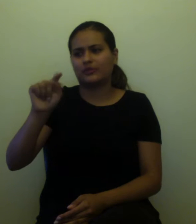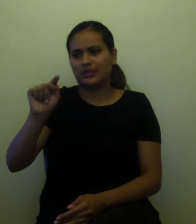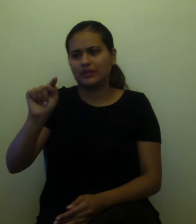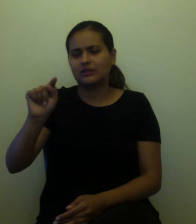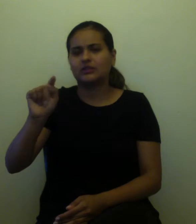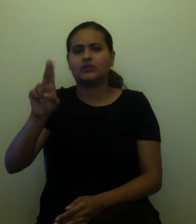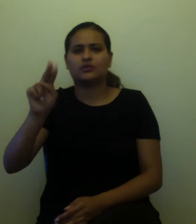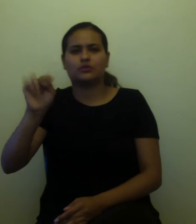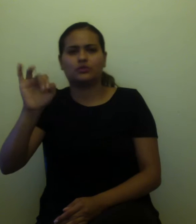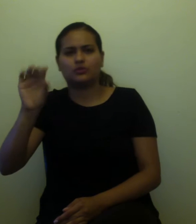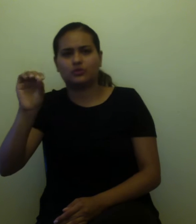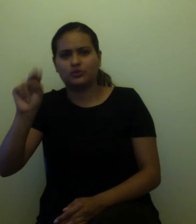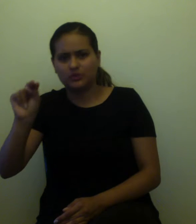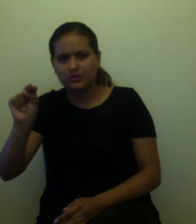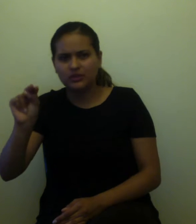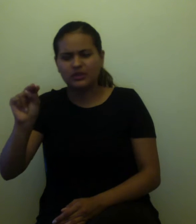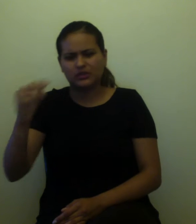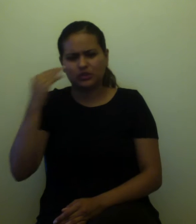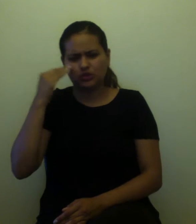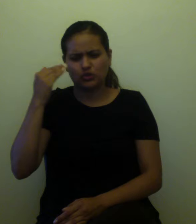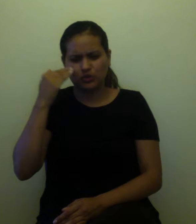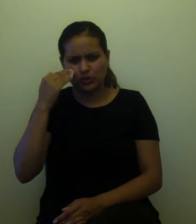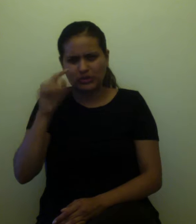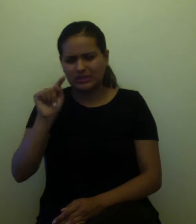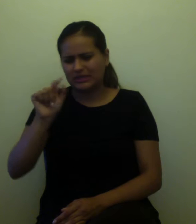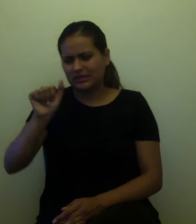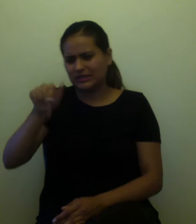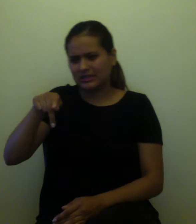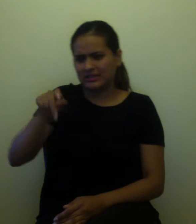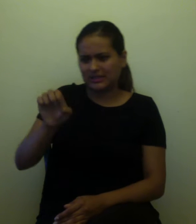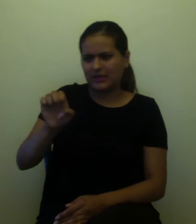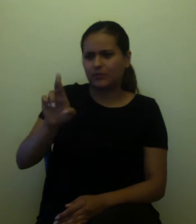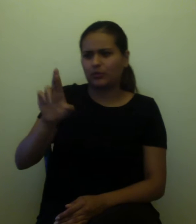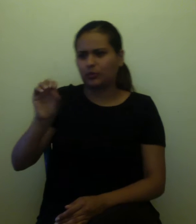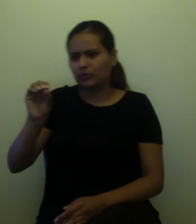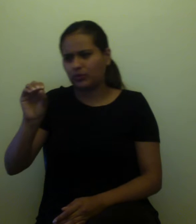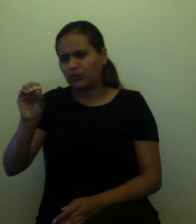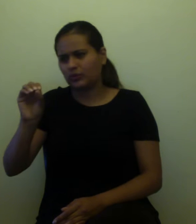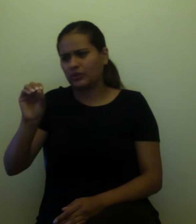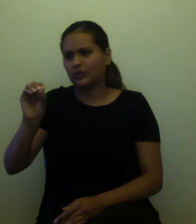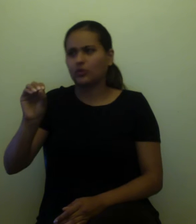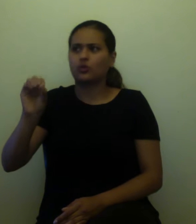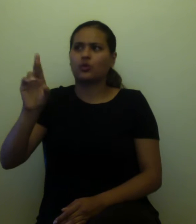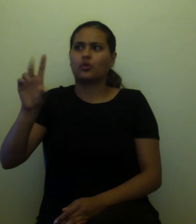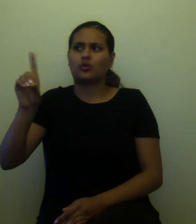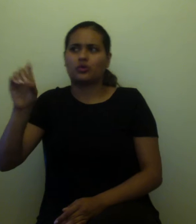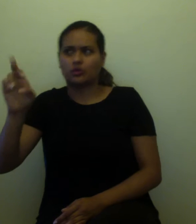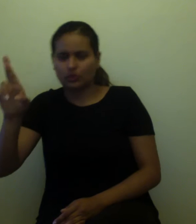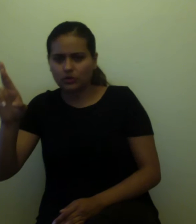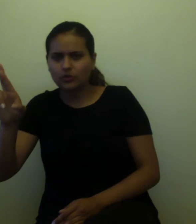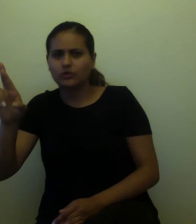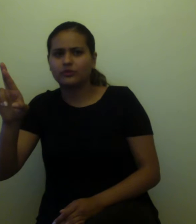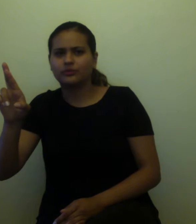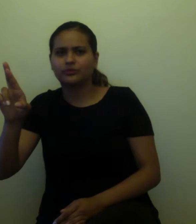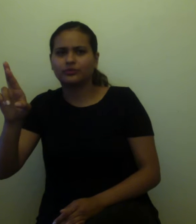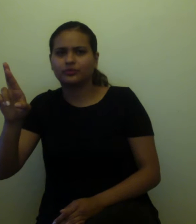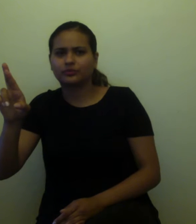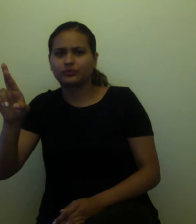it turns on in the middle of the night when you're sleeping, and you're supposed to be learning from this. Good idea. Unfortunately, it doesn't